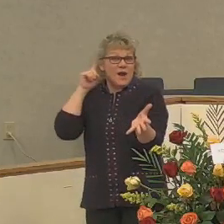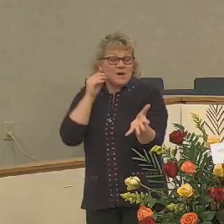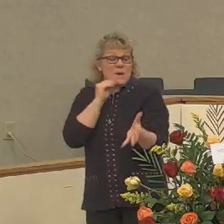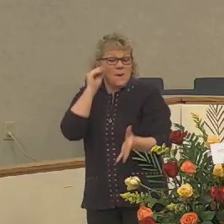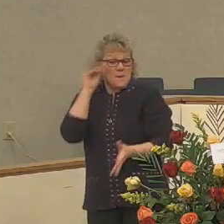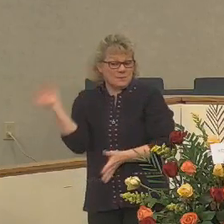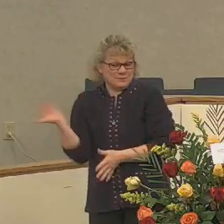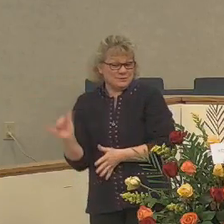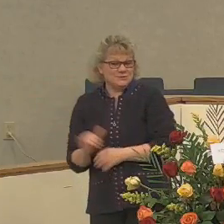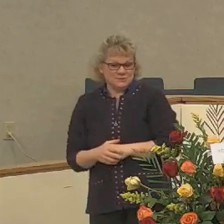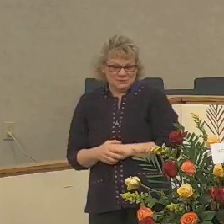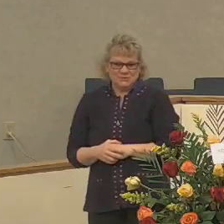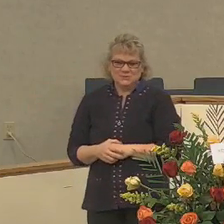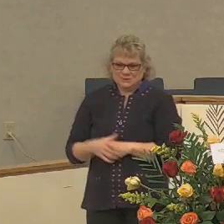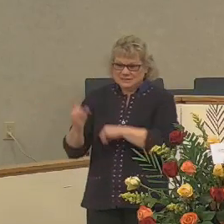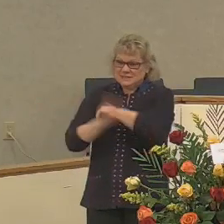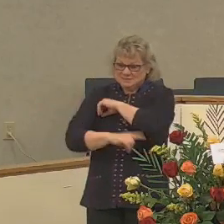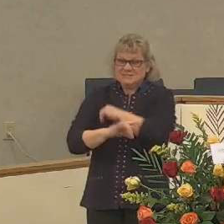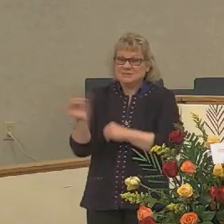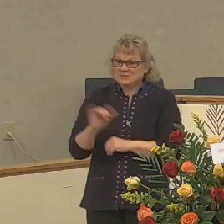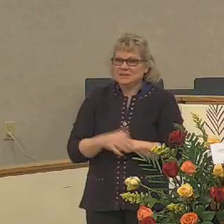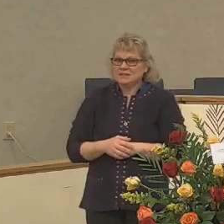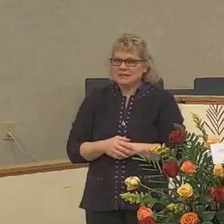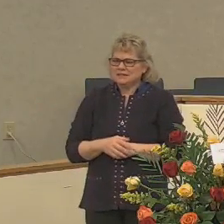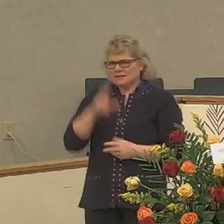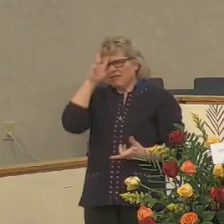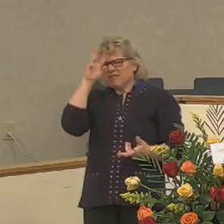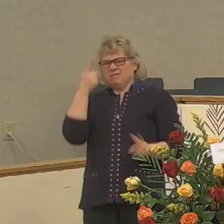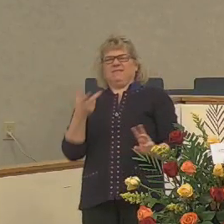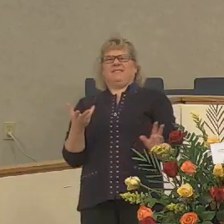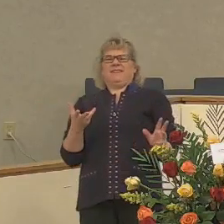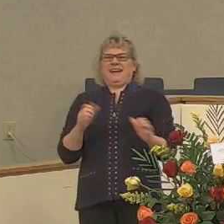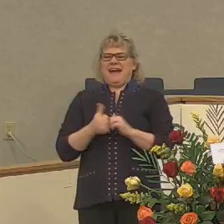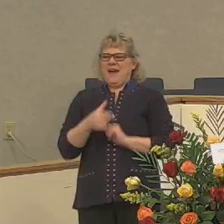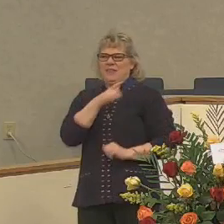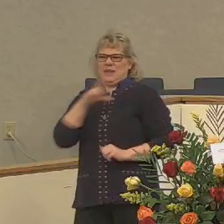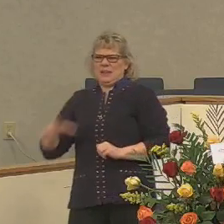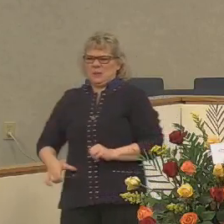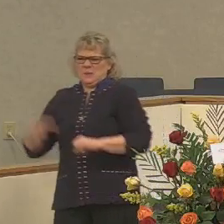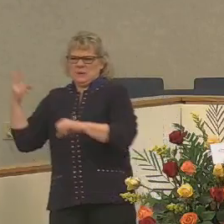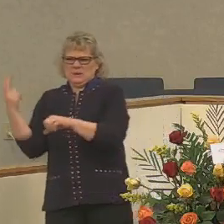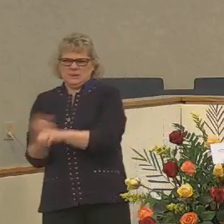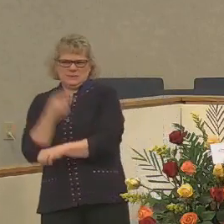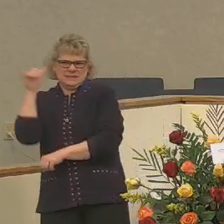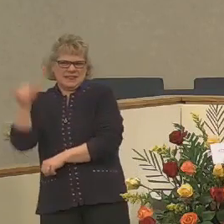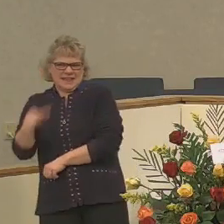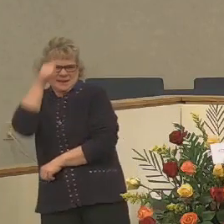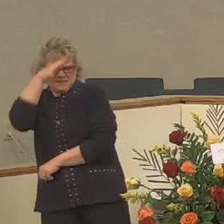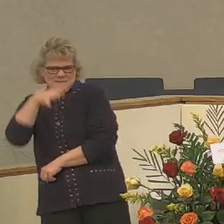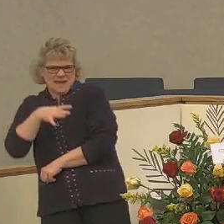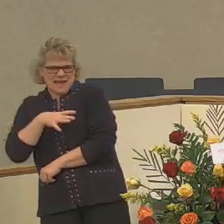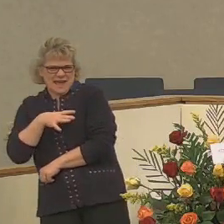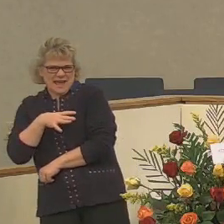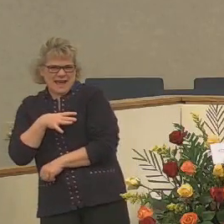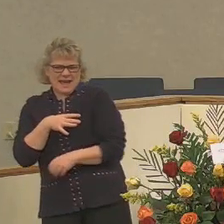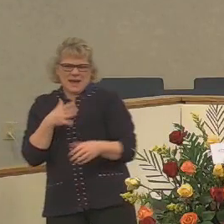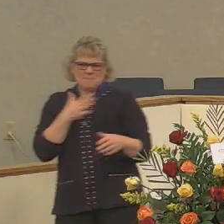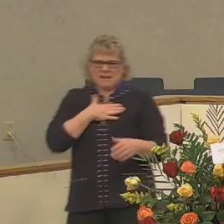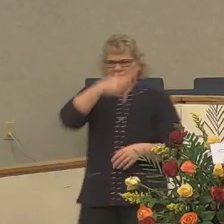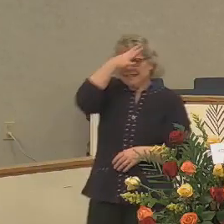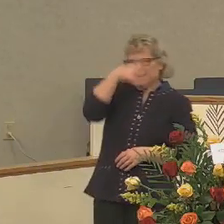too, mind you. So it was kind of puzzling how the Lord could use Dad's mouth